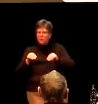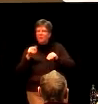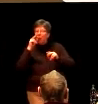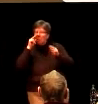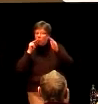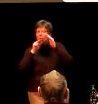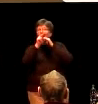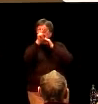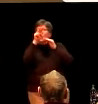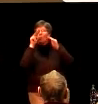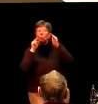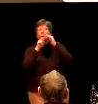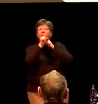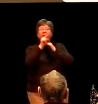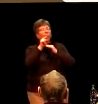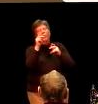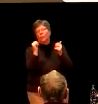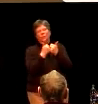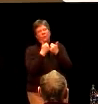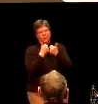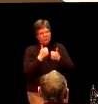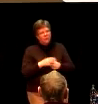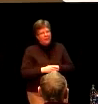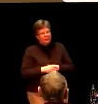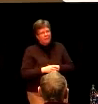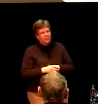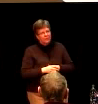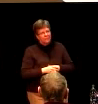predicting that was a bit of a challenge.